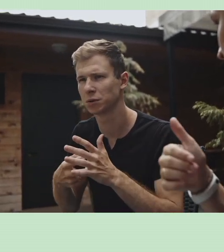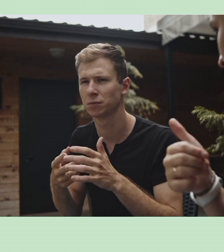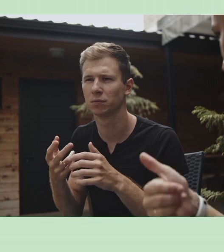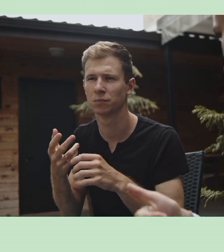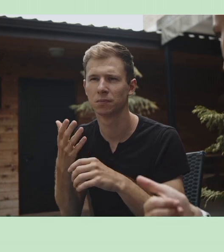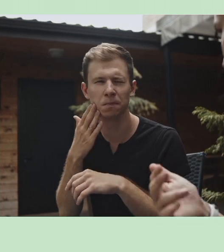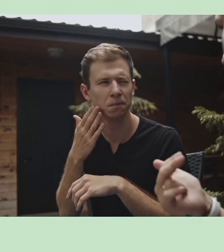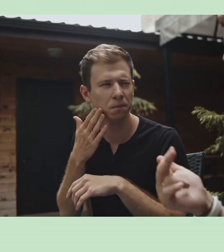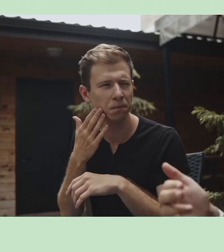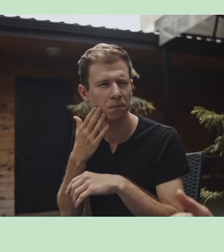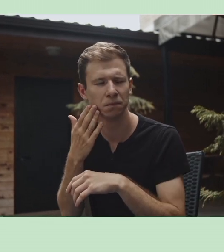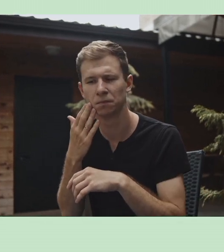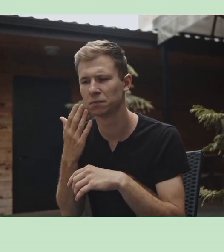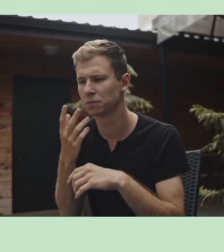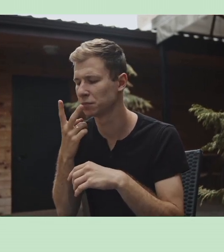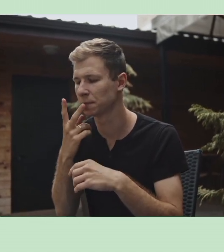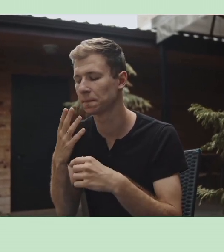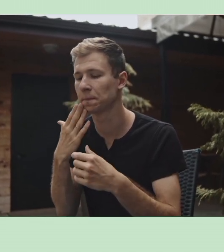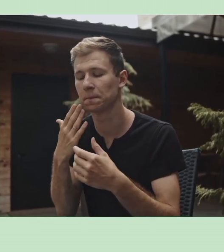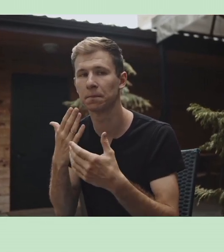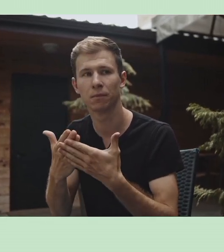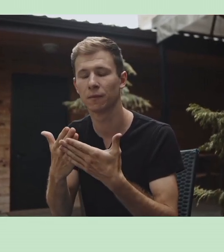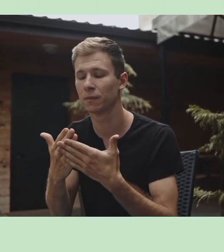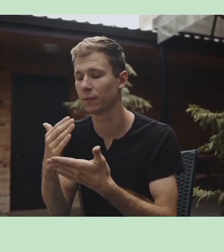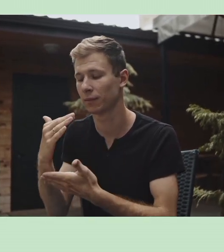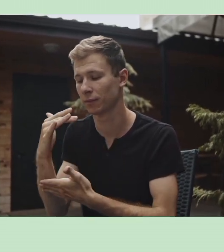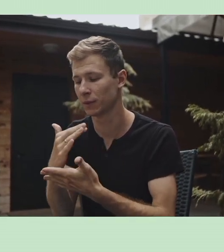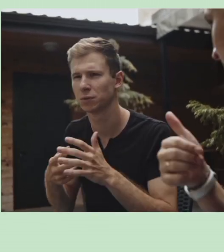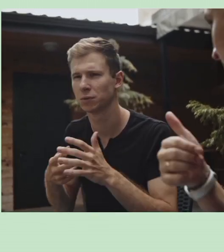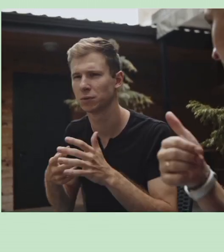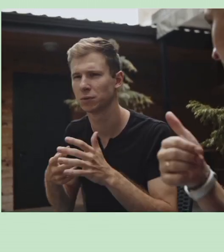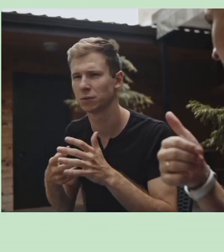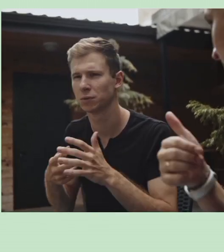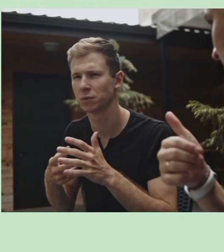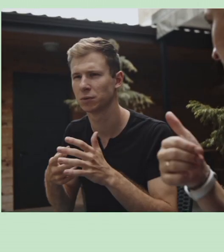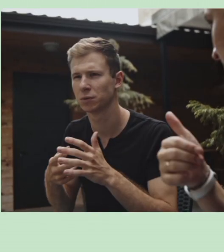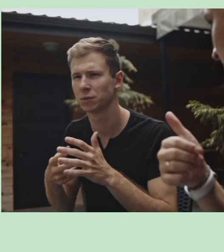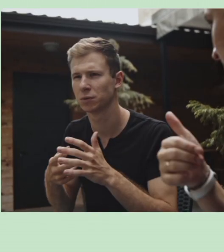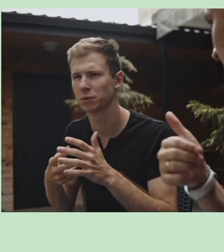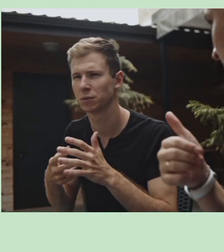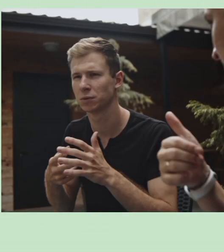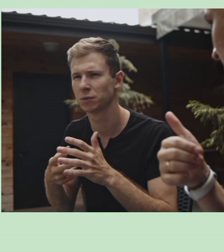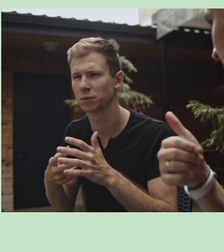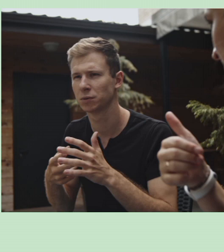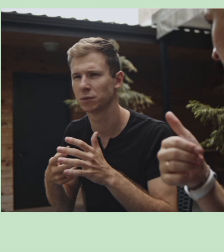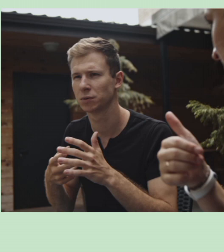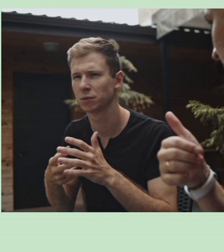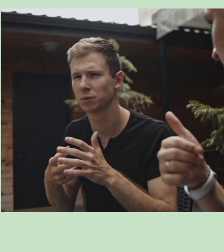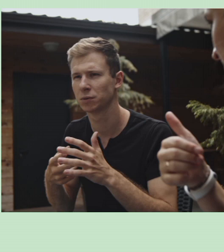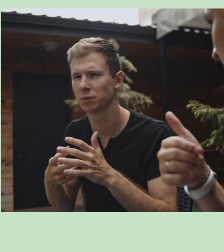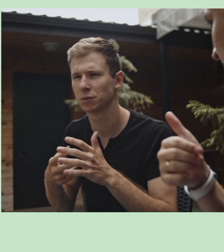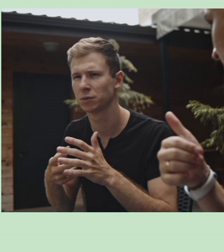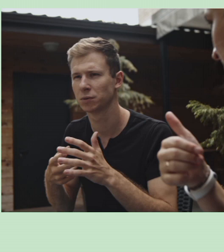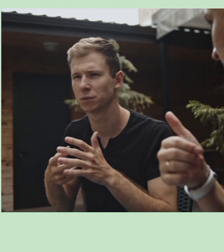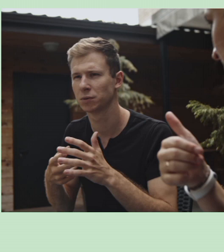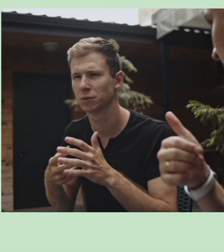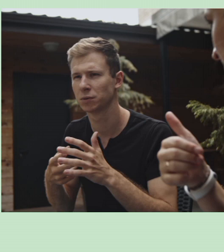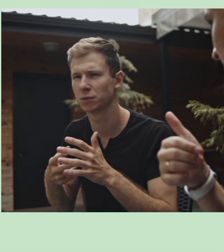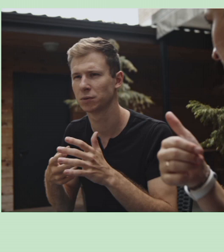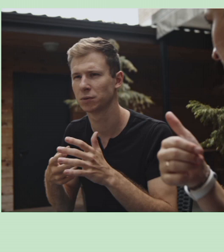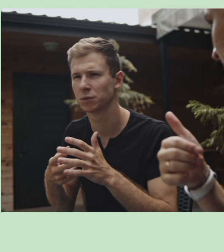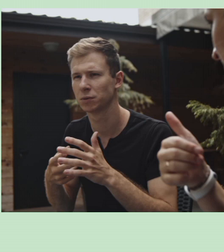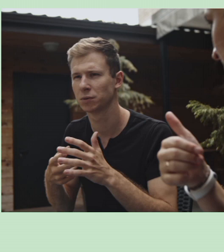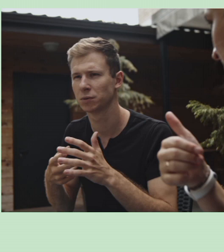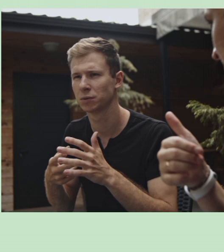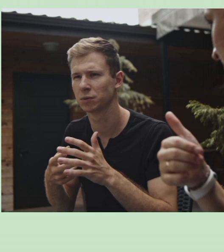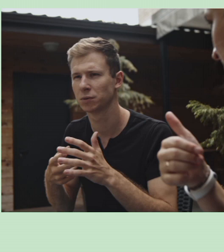gestures are used to enhance spoken language and convey meaning. Emblems, on the other hand, are fixed signals like thumbs